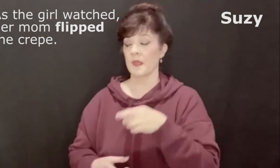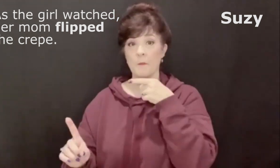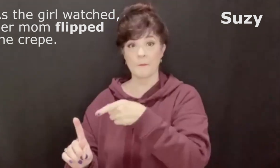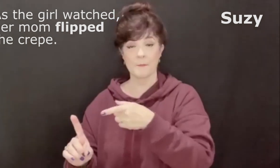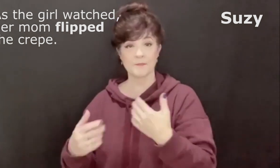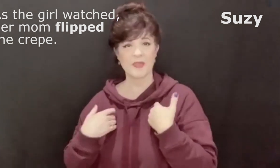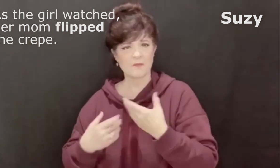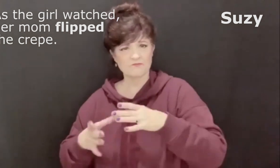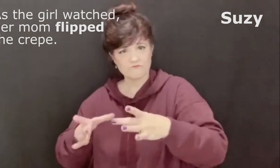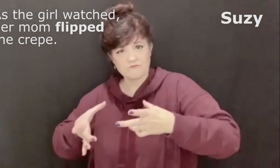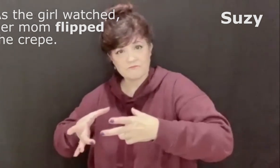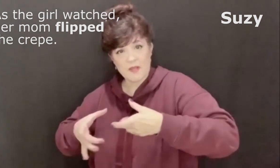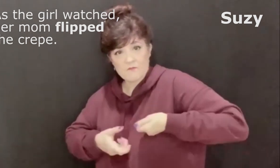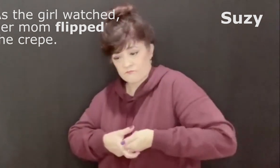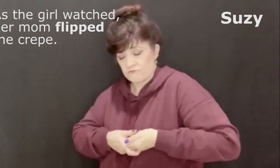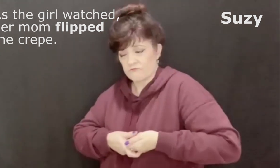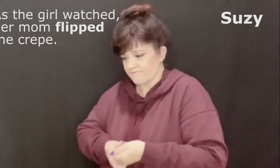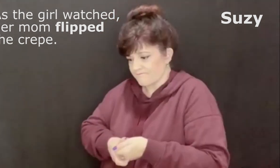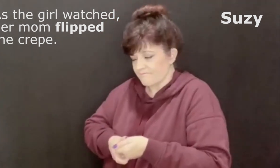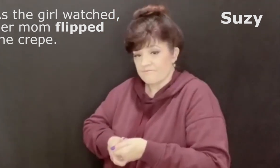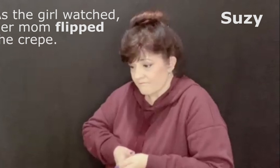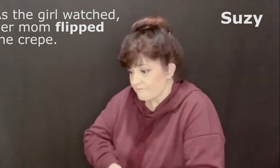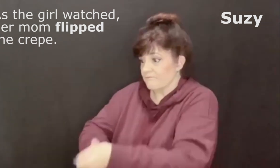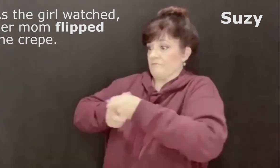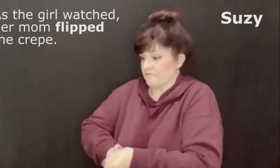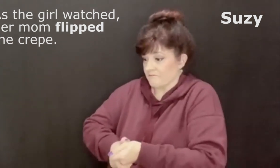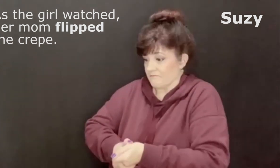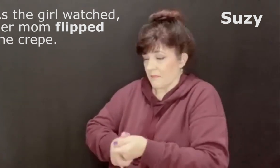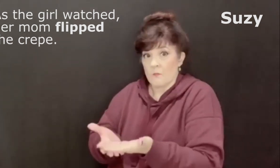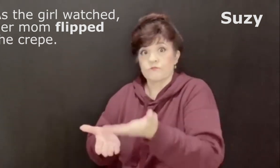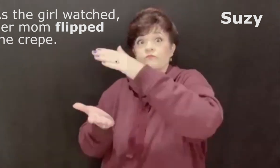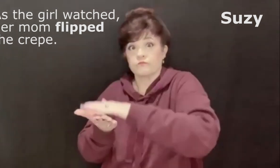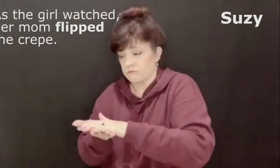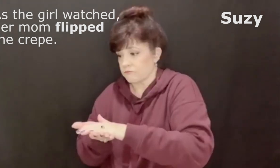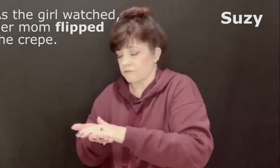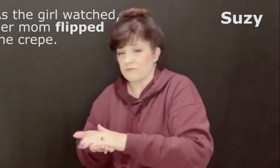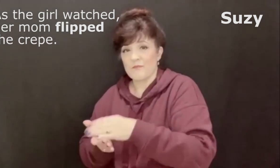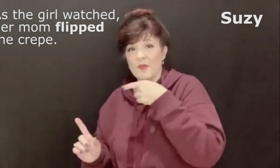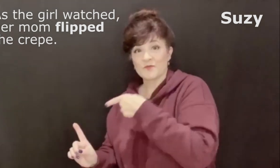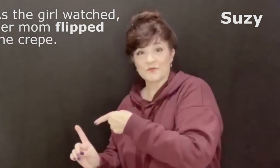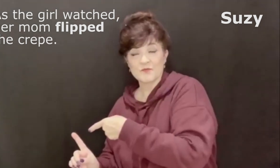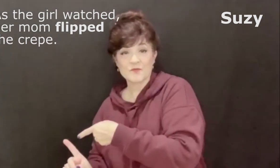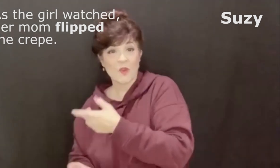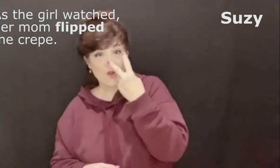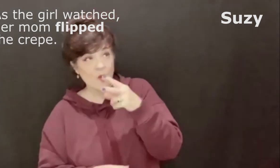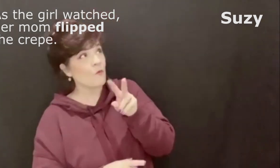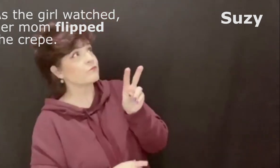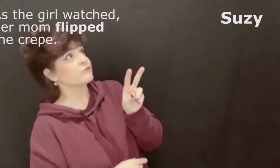The mom and her daughter are making crepes. The mom uses the pan to flip the crepes over, while the